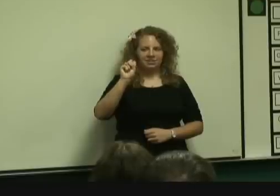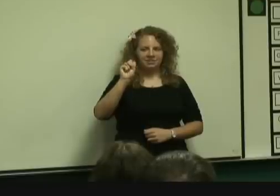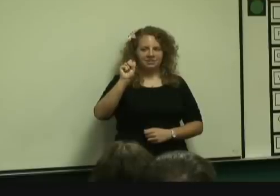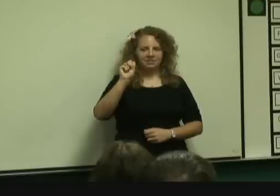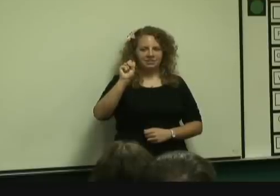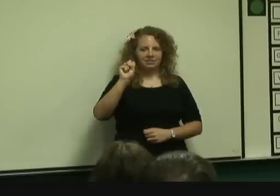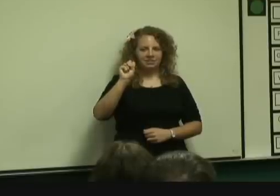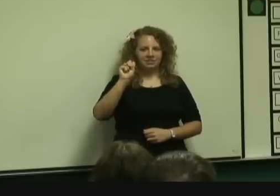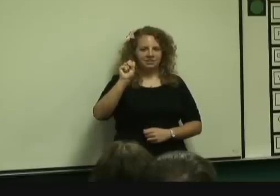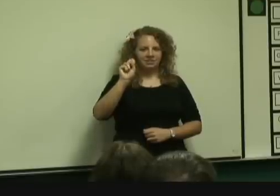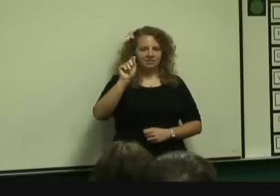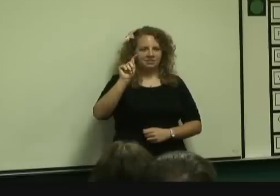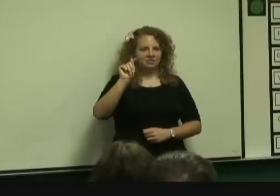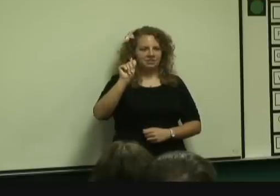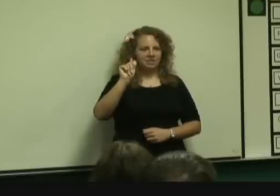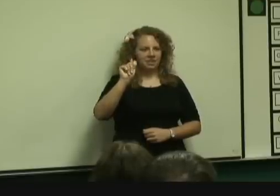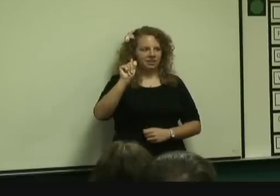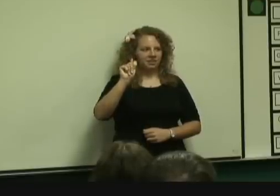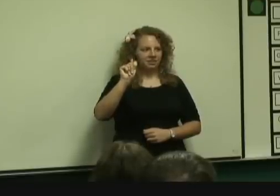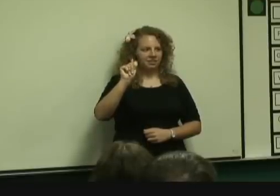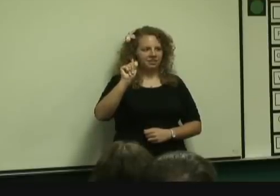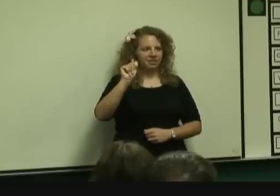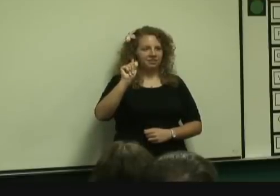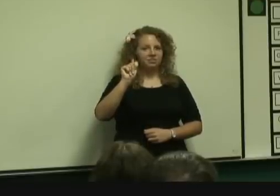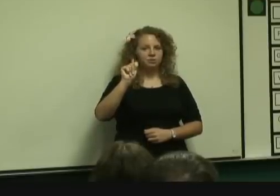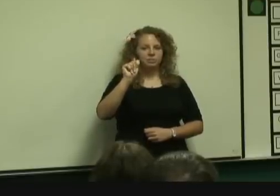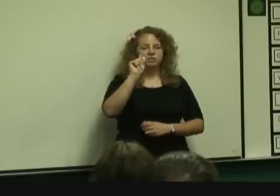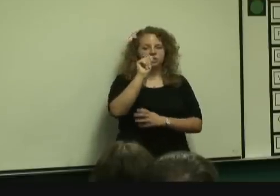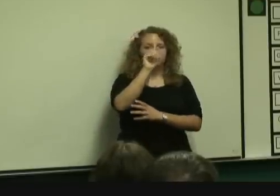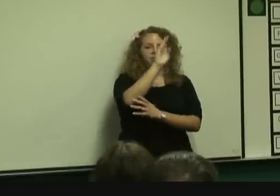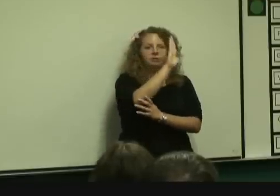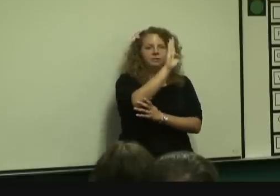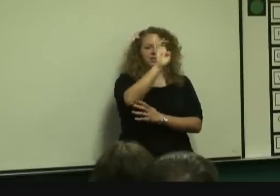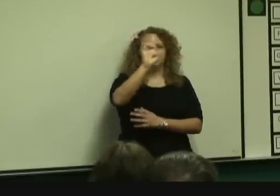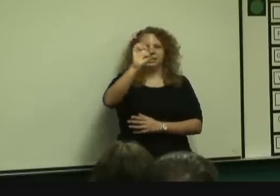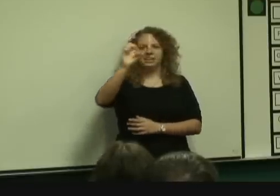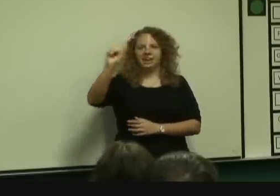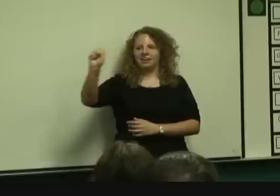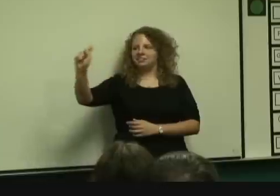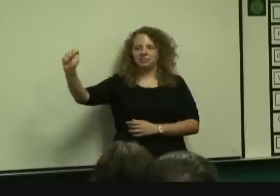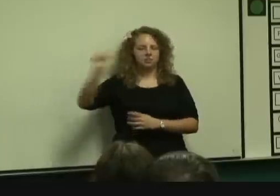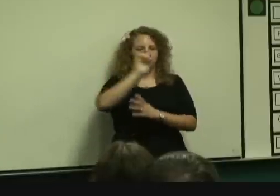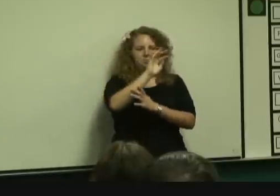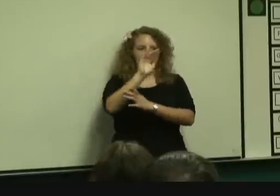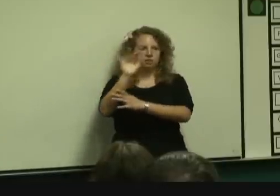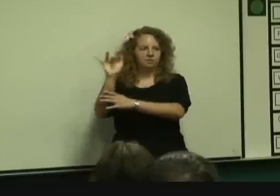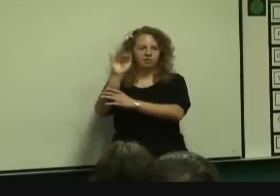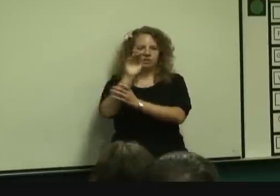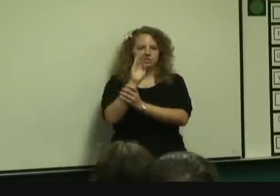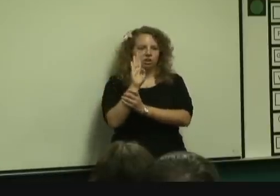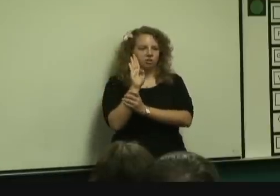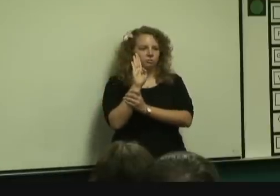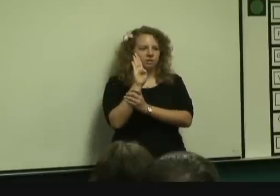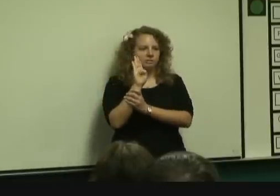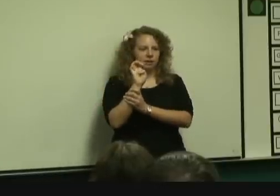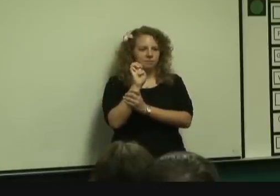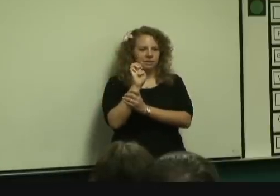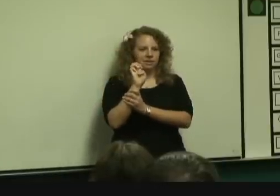S, T. Good. So make sure you're not going B, E, S. You're not moving it over. It's all in one spot. B,